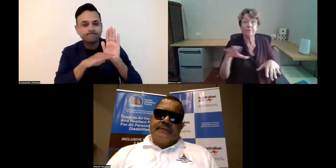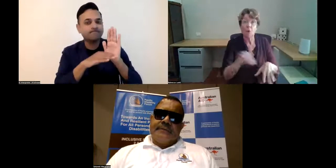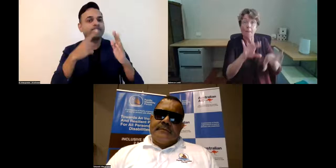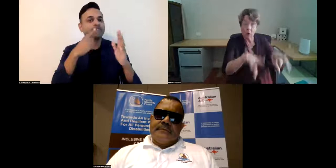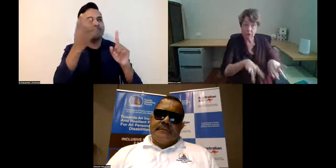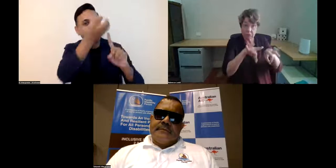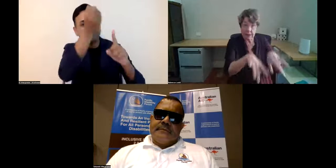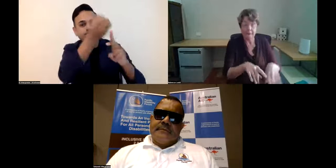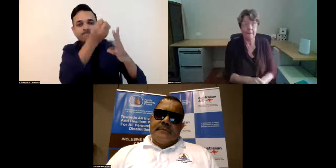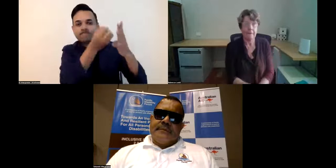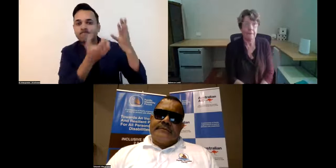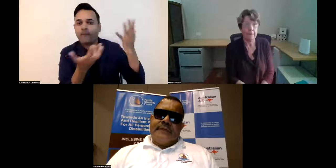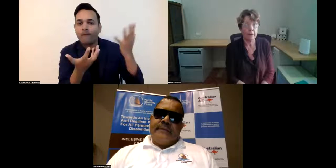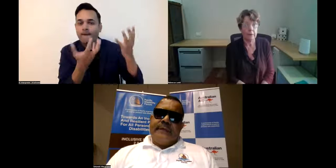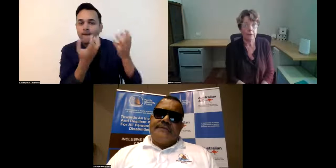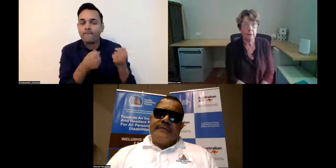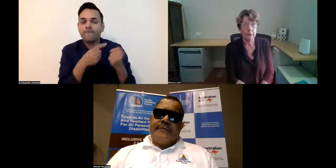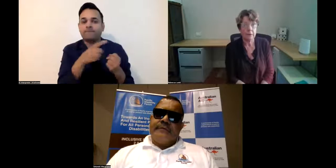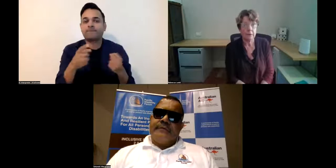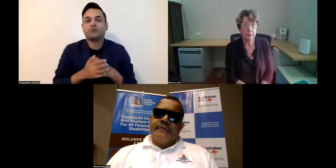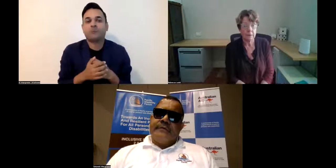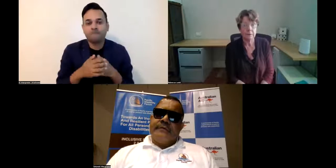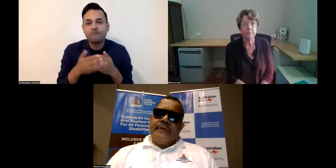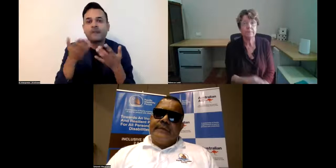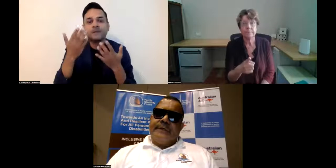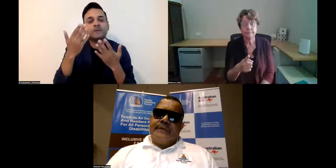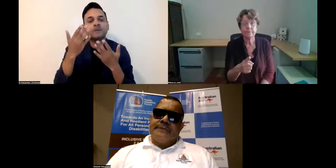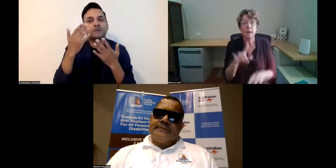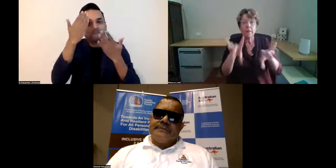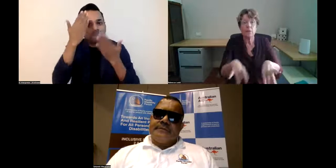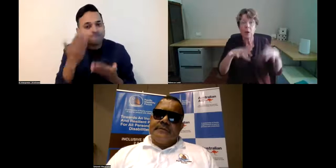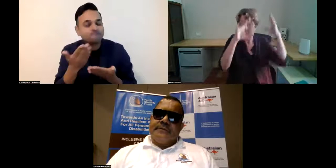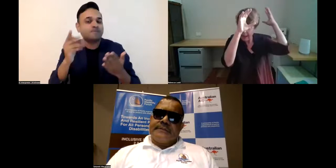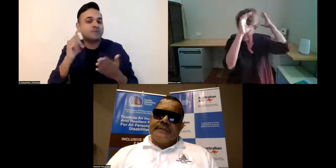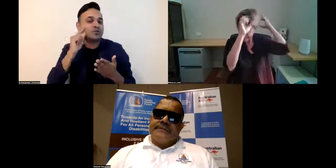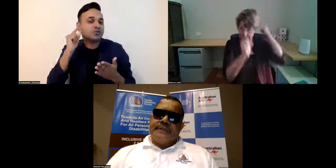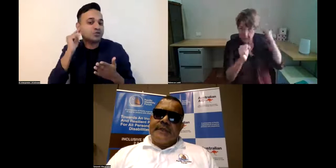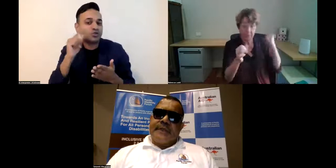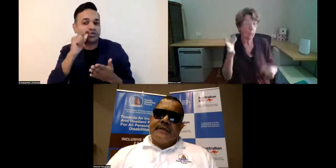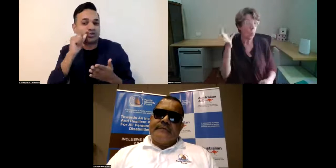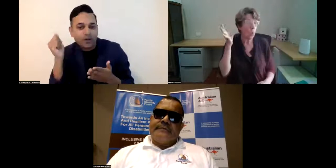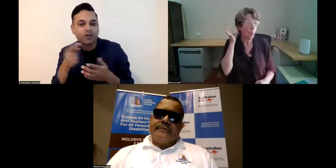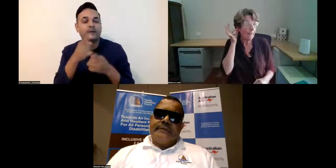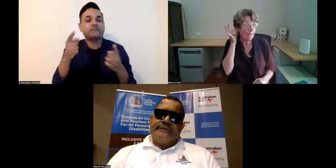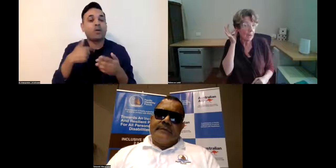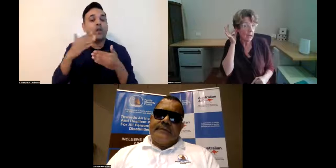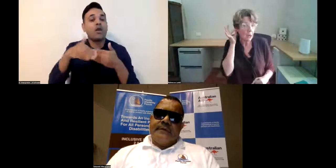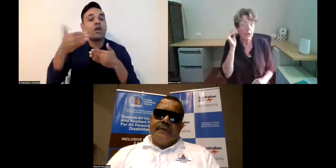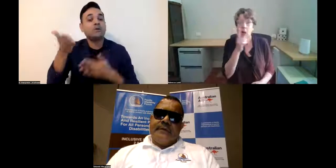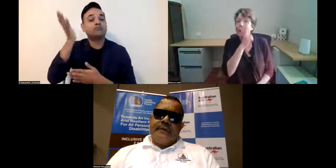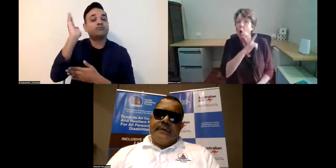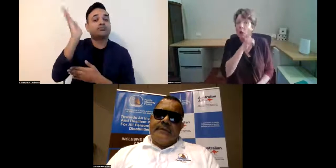invite the Australian ambassador for women and girls, Ms. Christine Clark, to